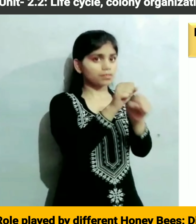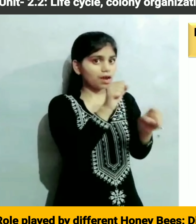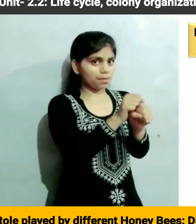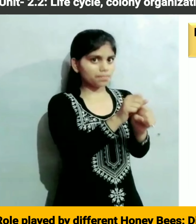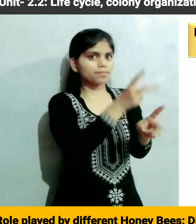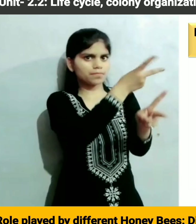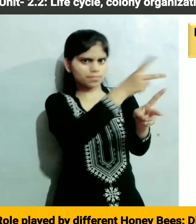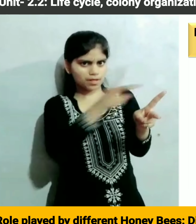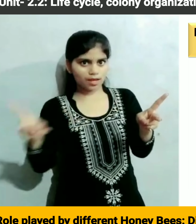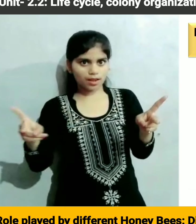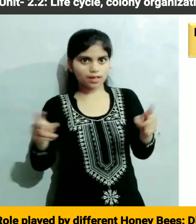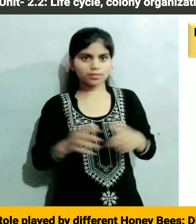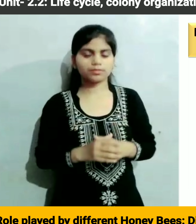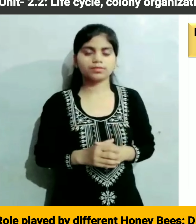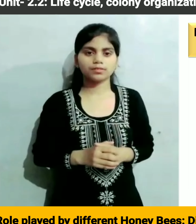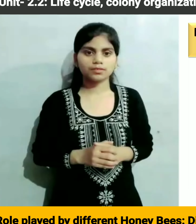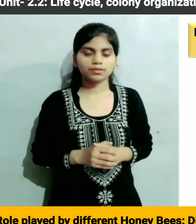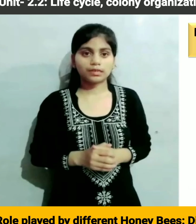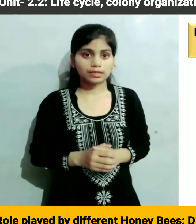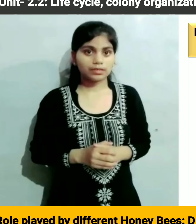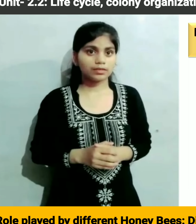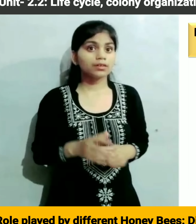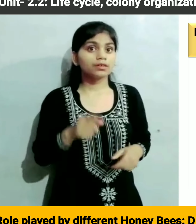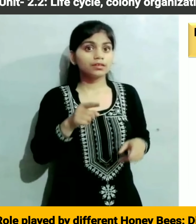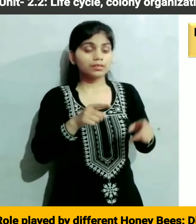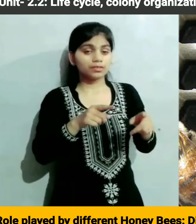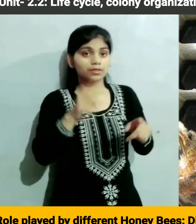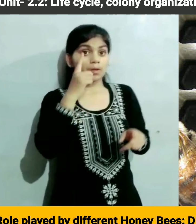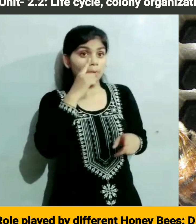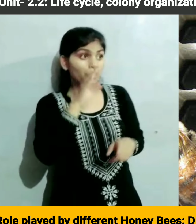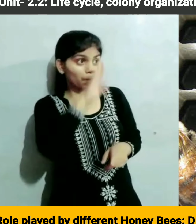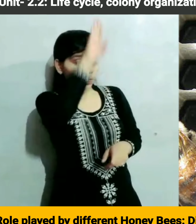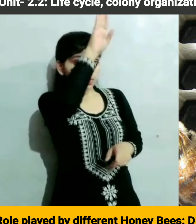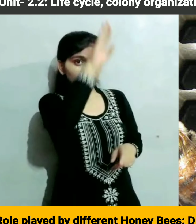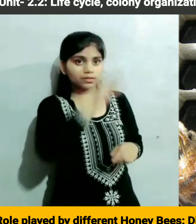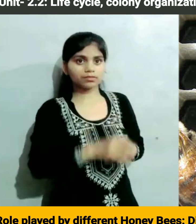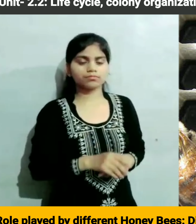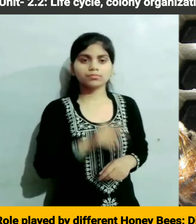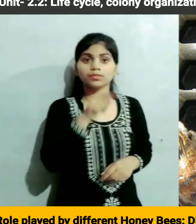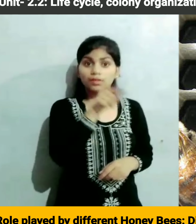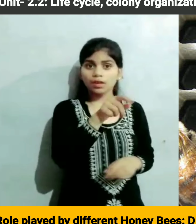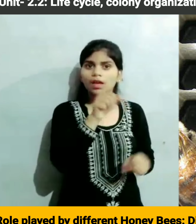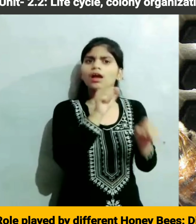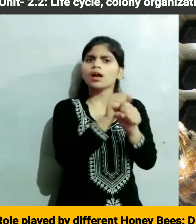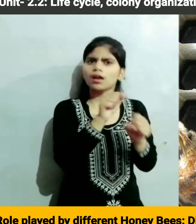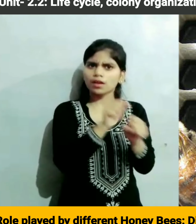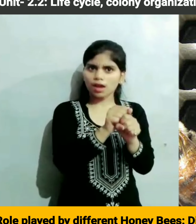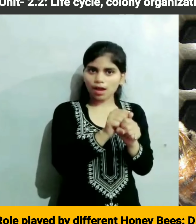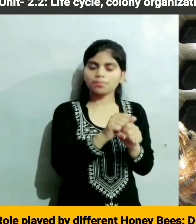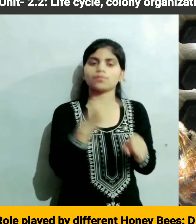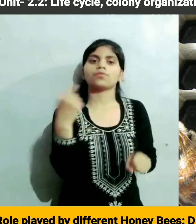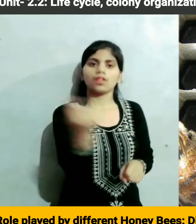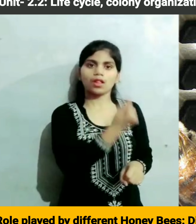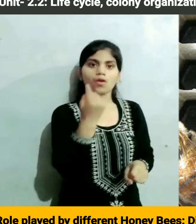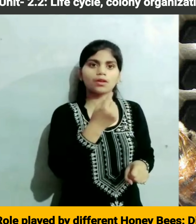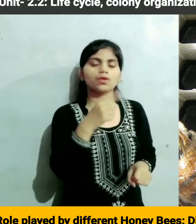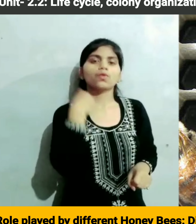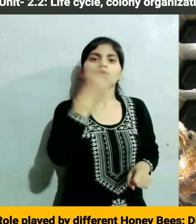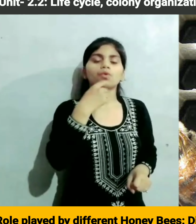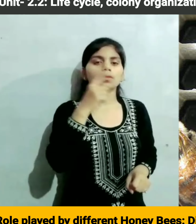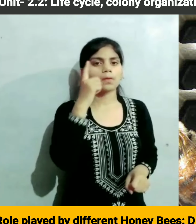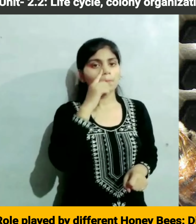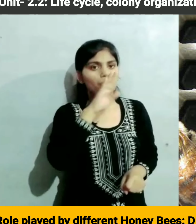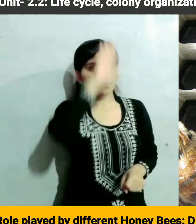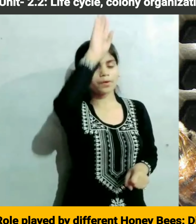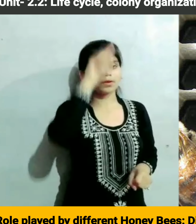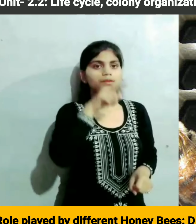perform. The queen, only functional female, and the mother of the colony,